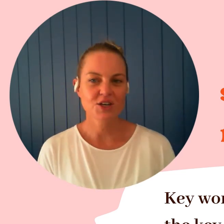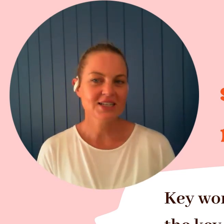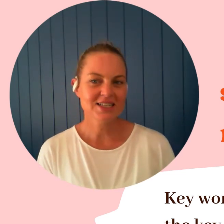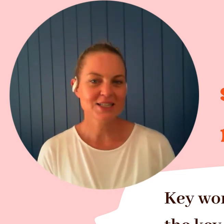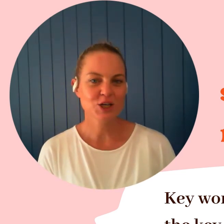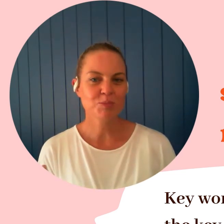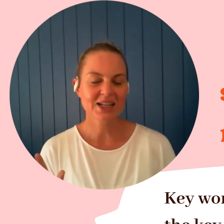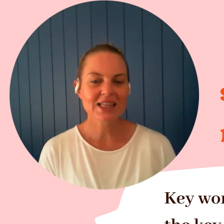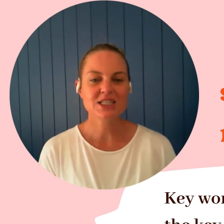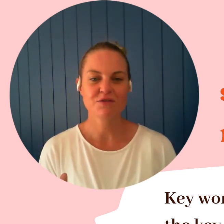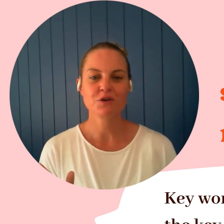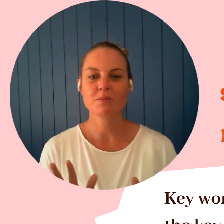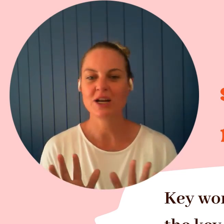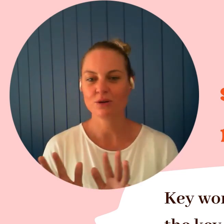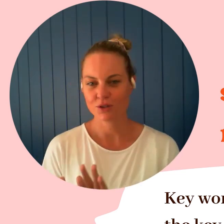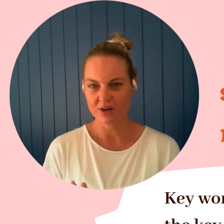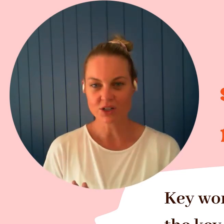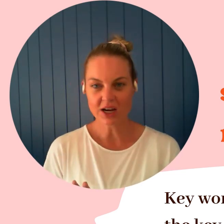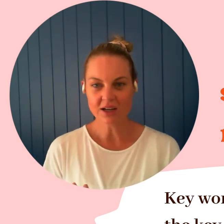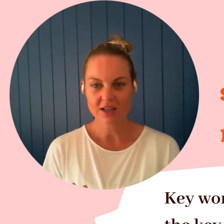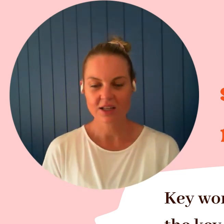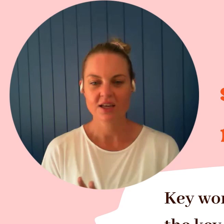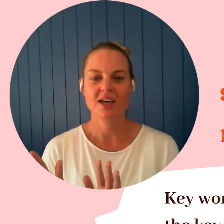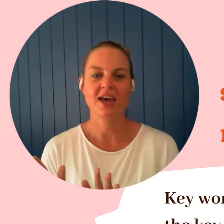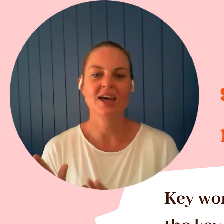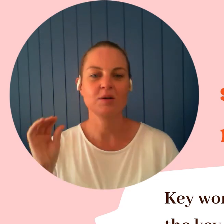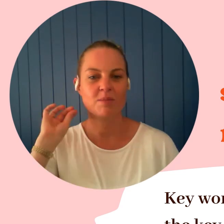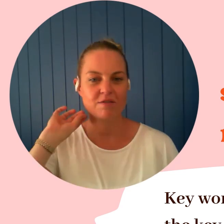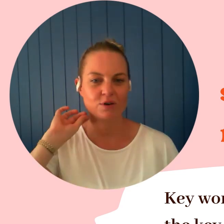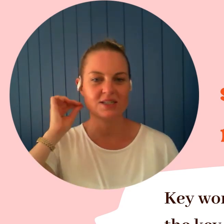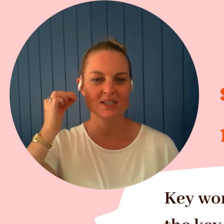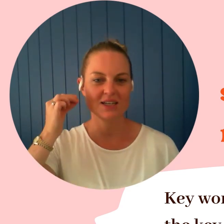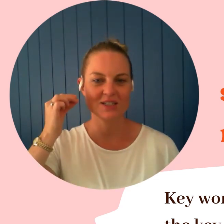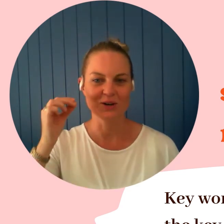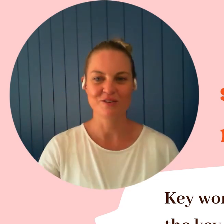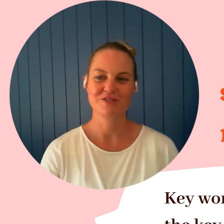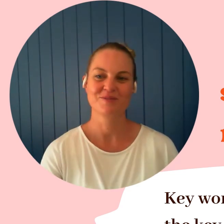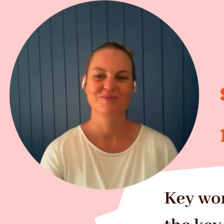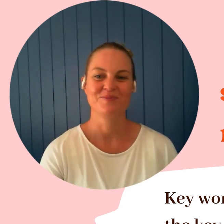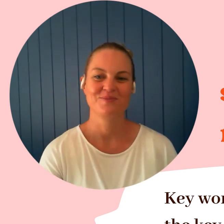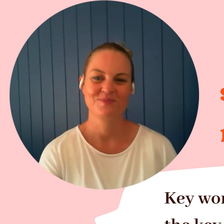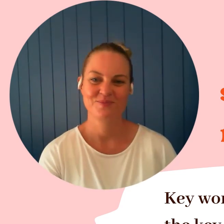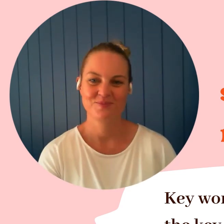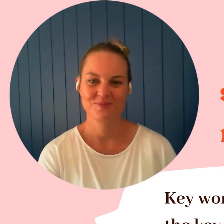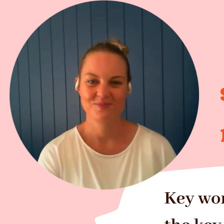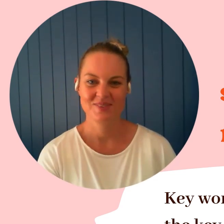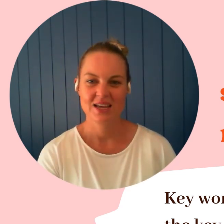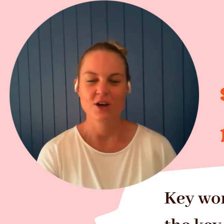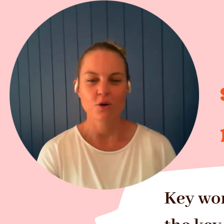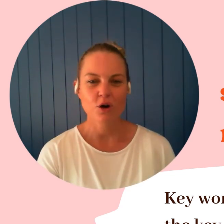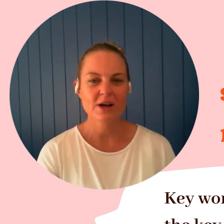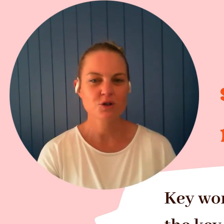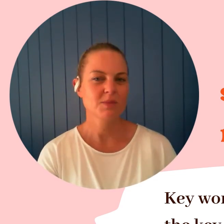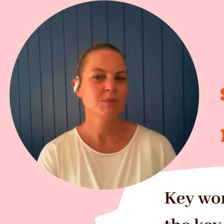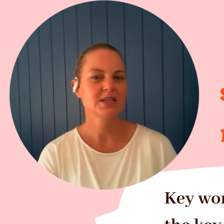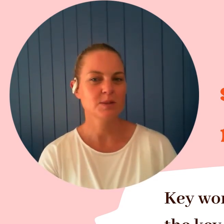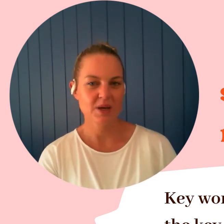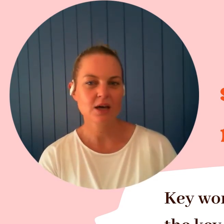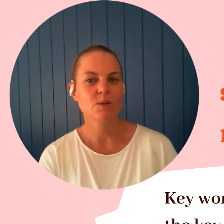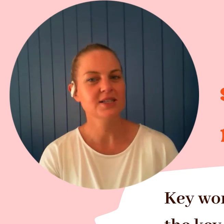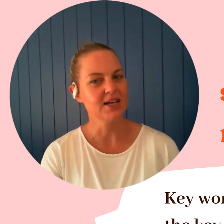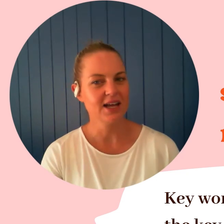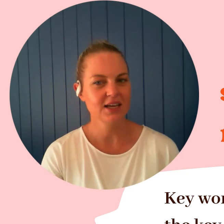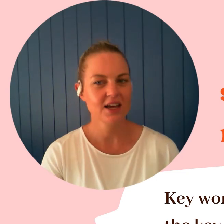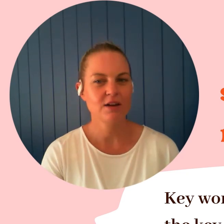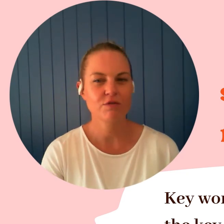so you can see it's a completely different grammatical structure and my voice is off. Always remember to speak